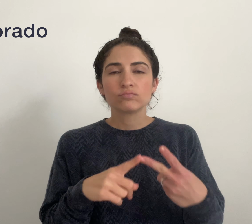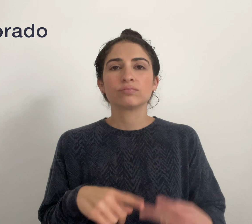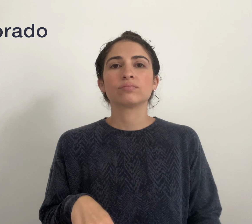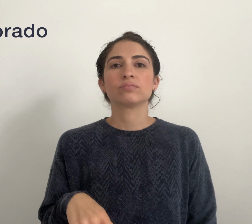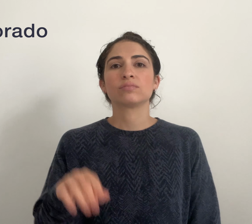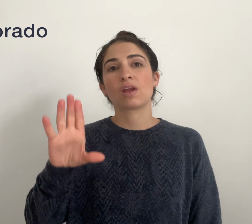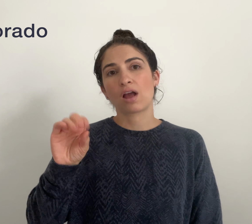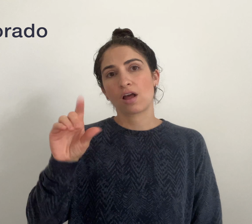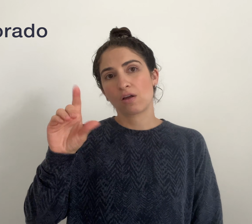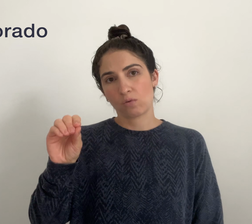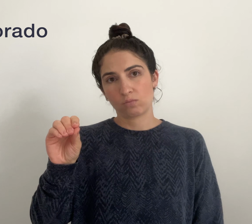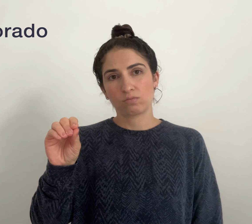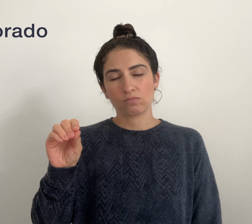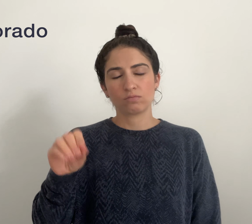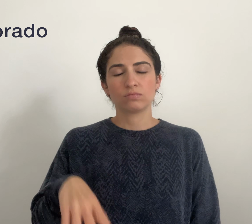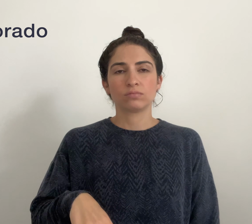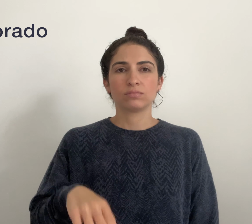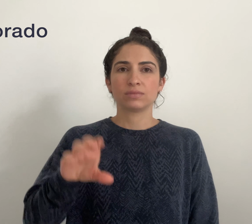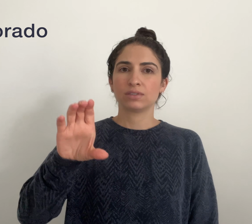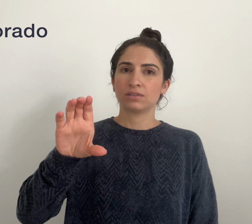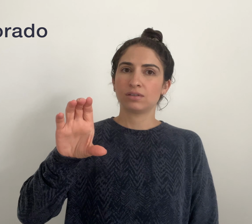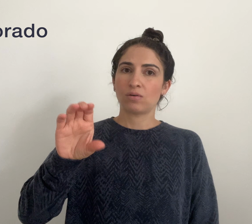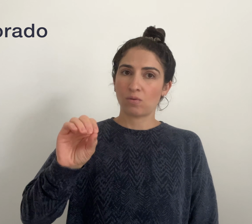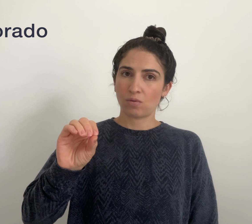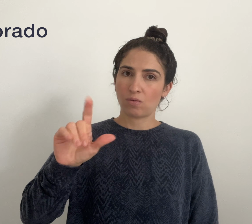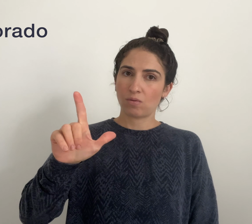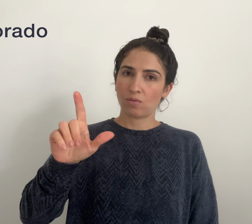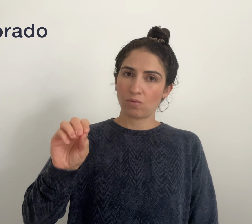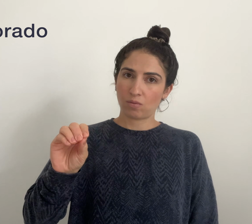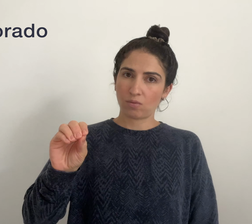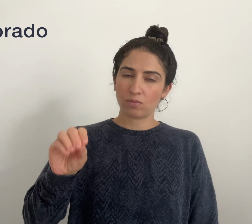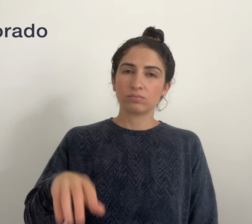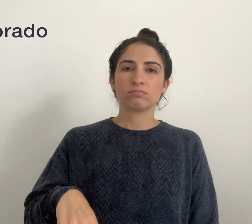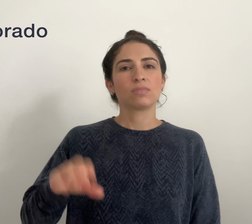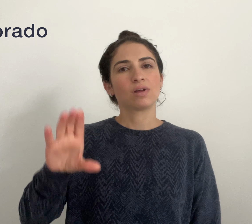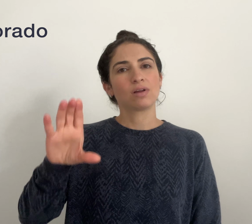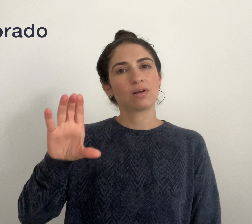Or Colorado, Colo,